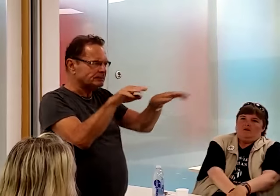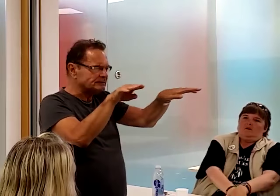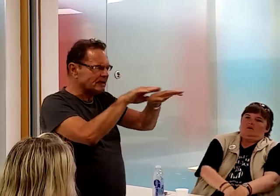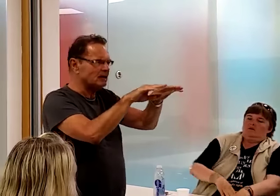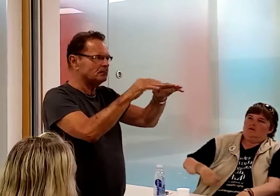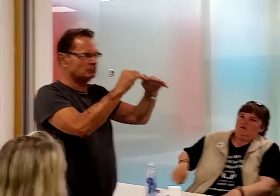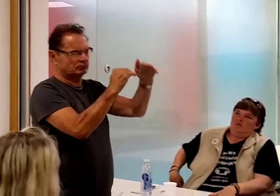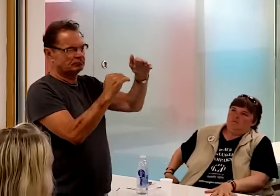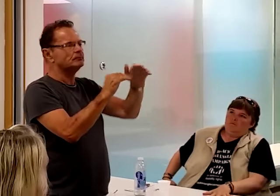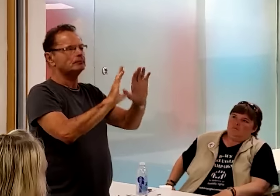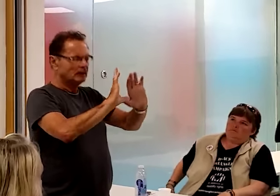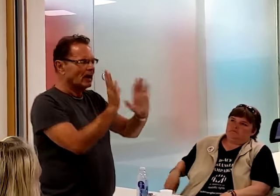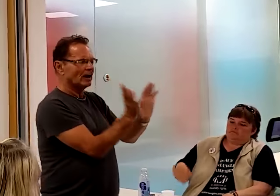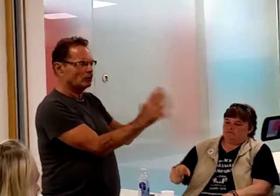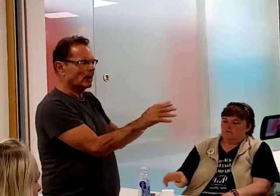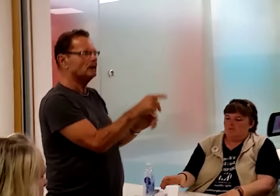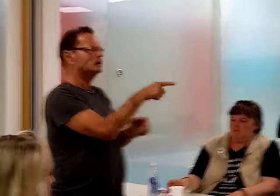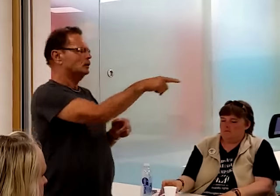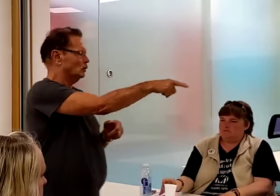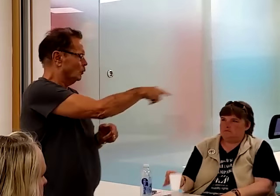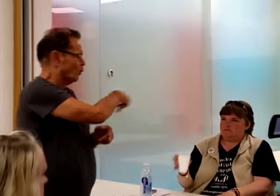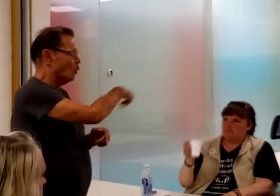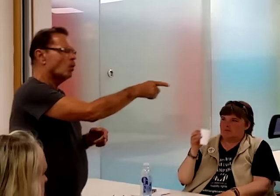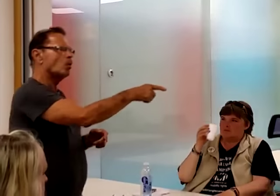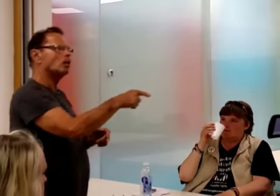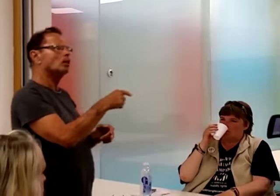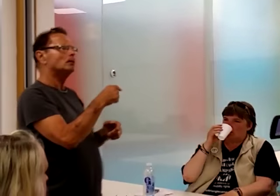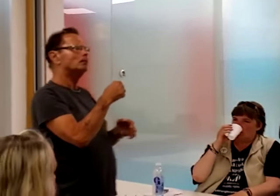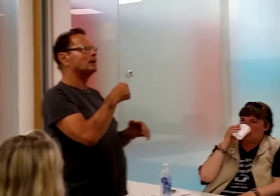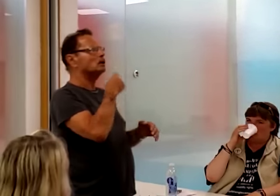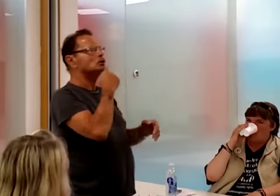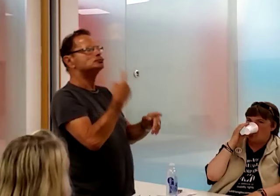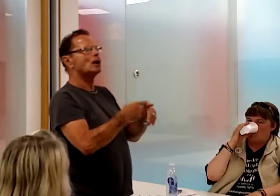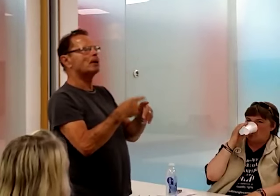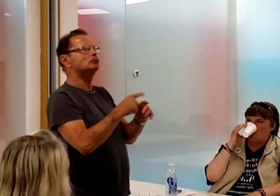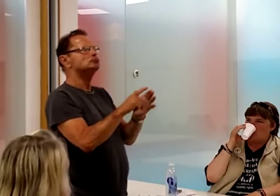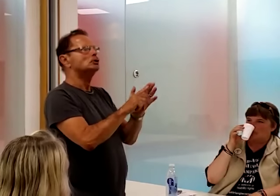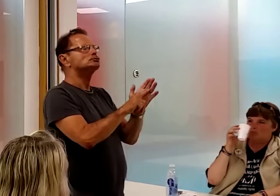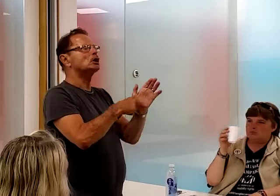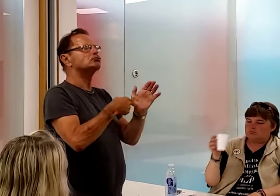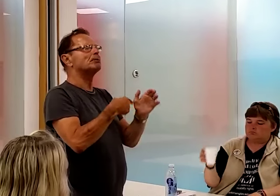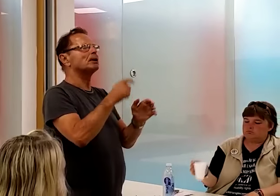effect, whereas hearing people can progress and deaf people are always left in mundane jobs.